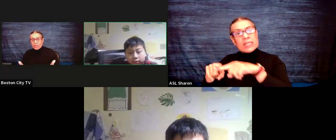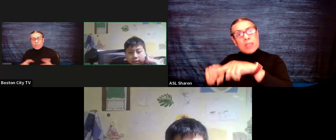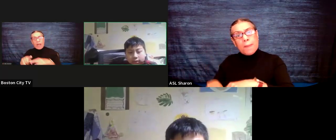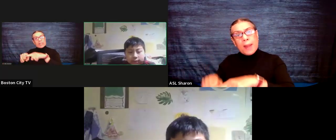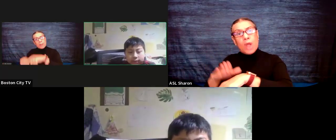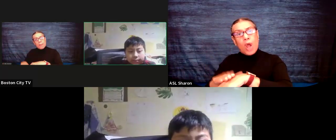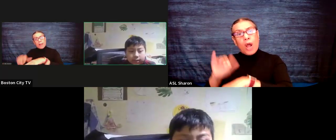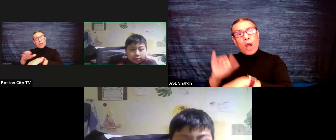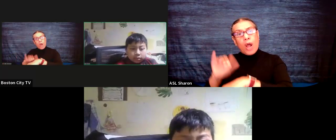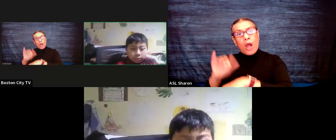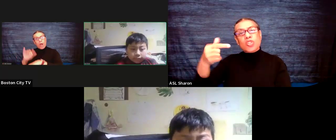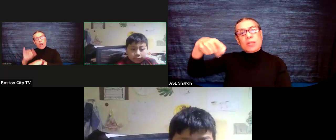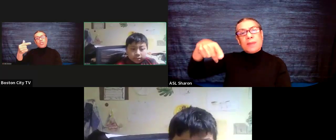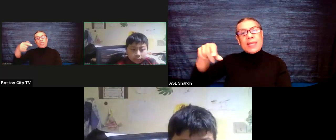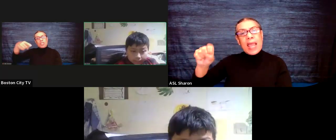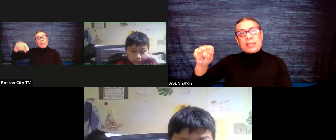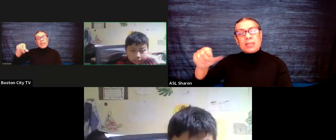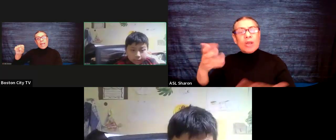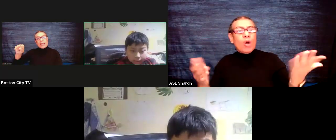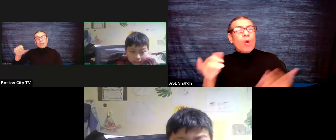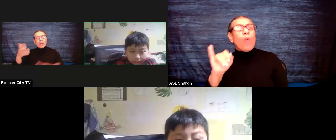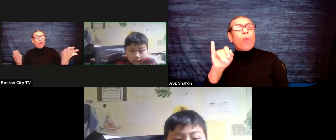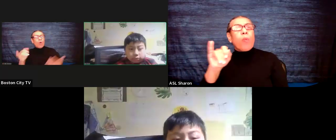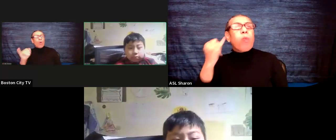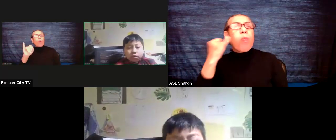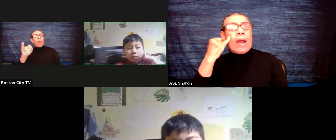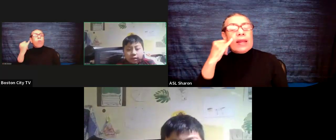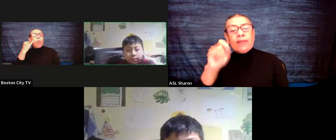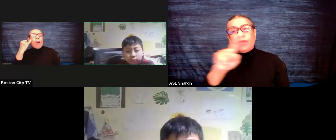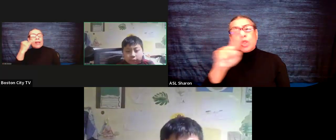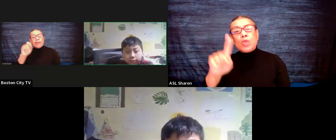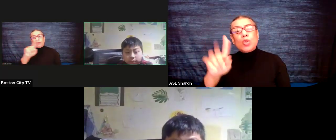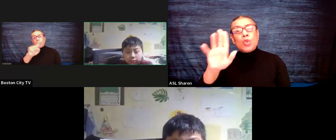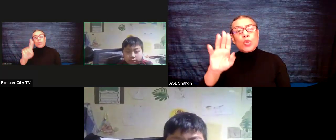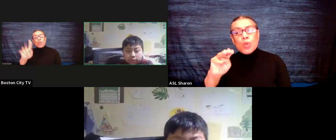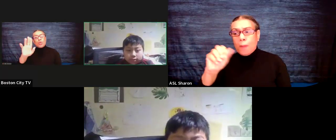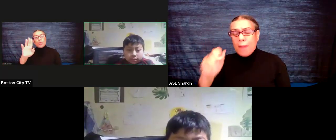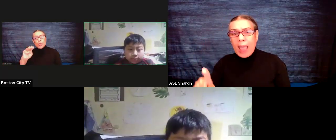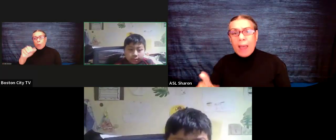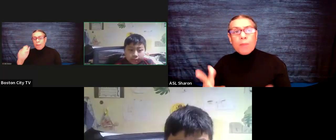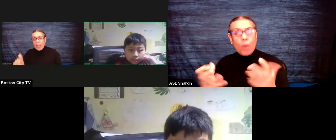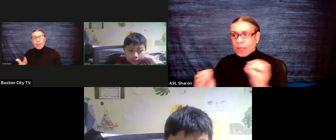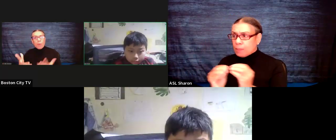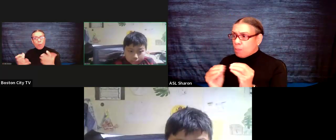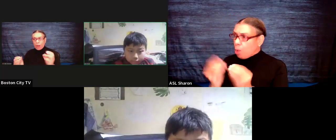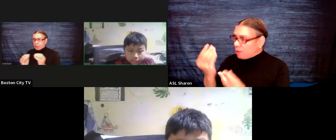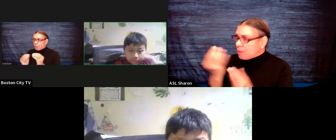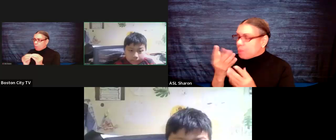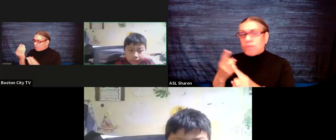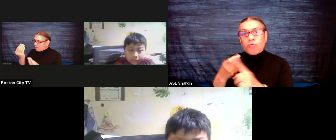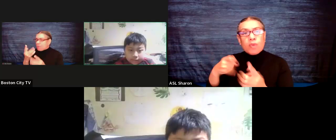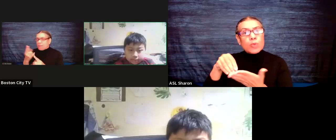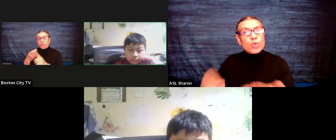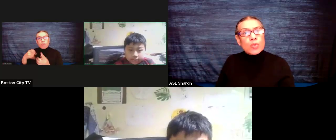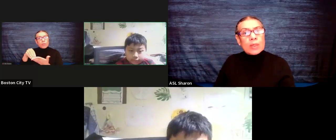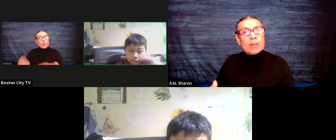on the GPS. What if the Zoom app allowed more input from the students it serves? Incorporating feedback